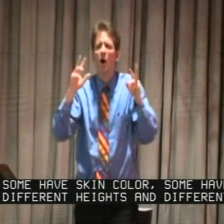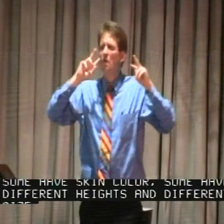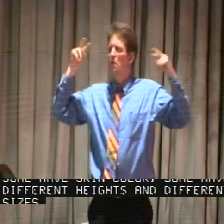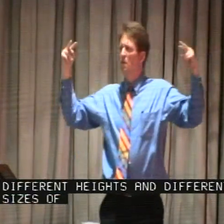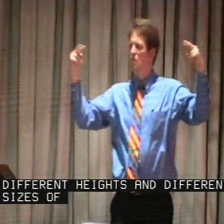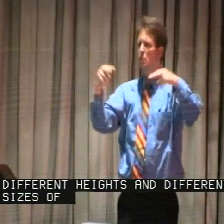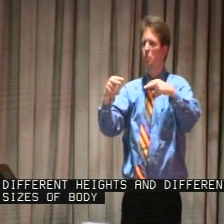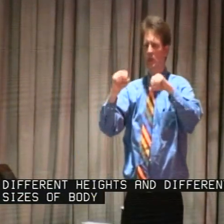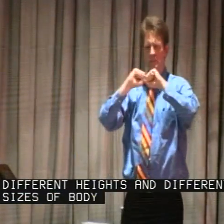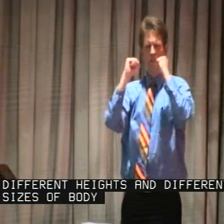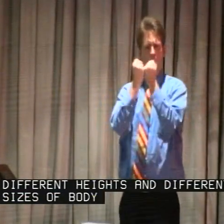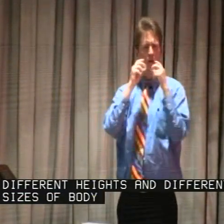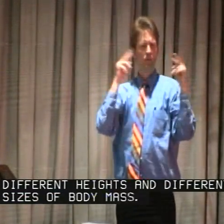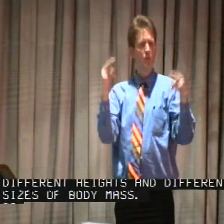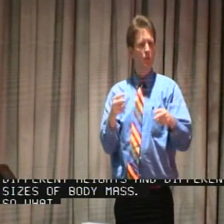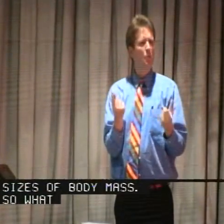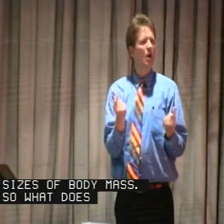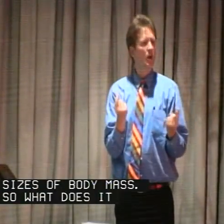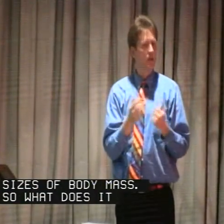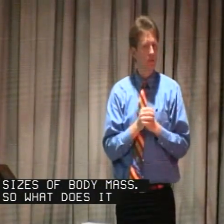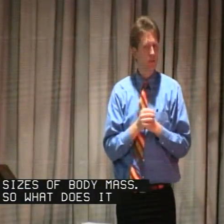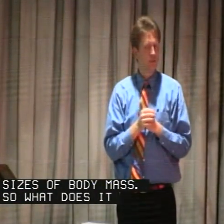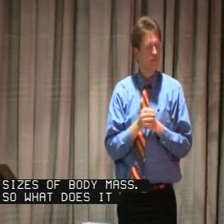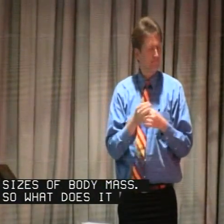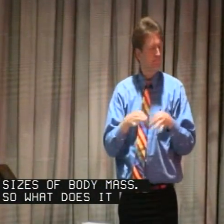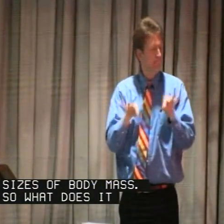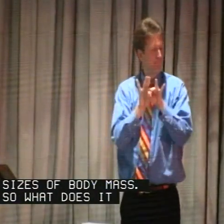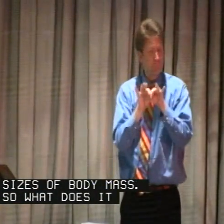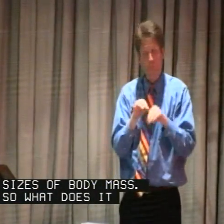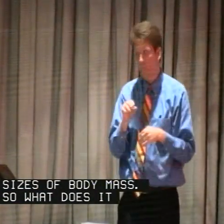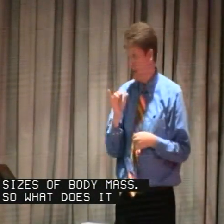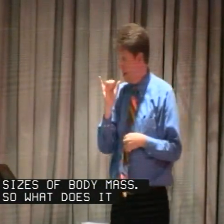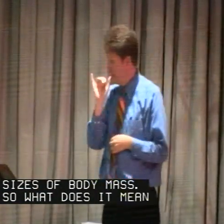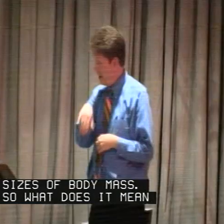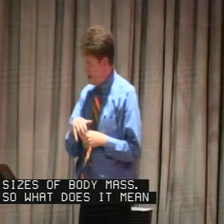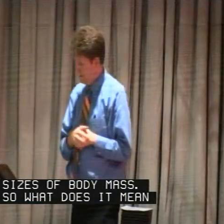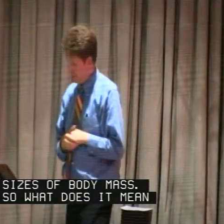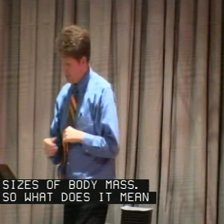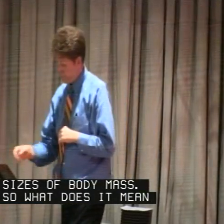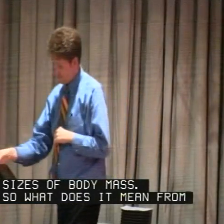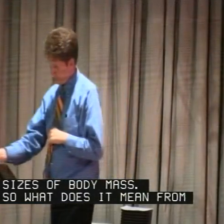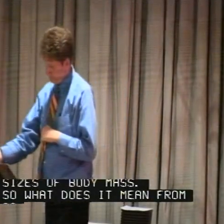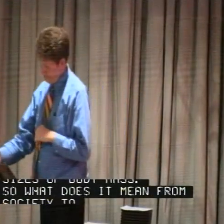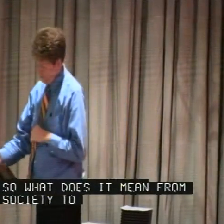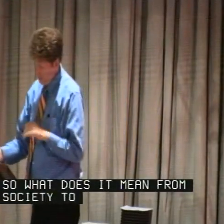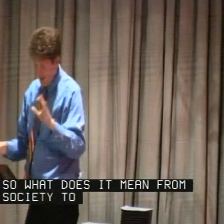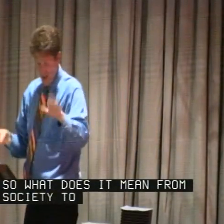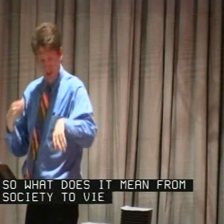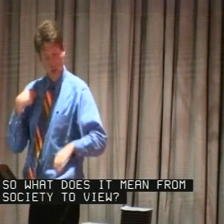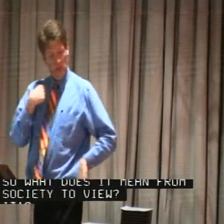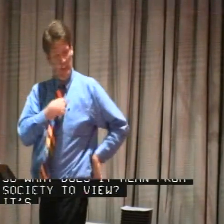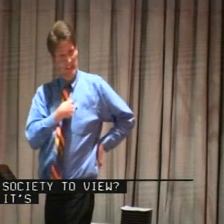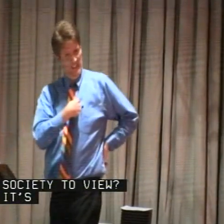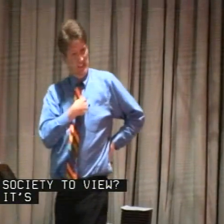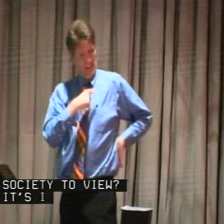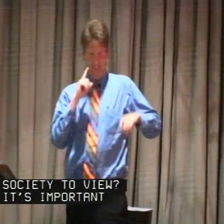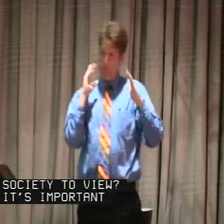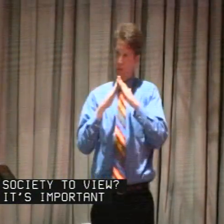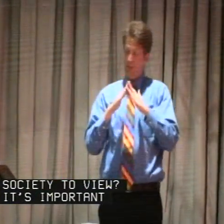does it mean from society to view? It's important that we understand that we're more than just what